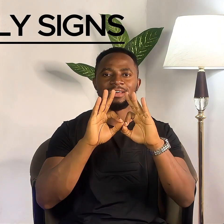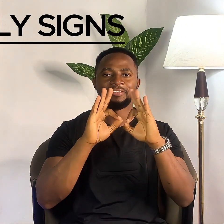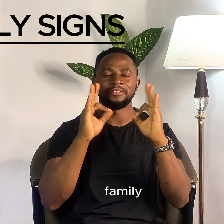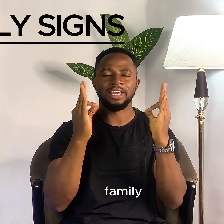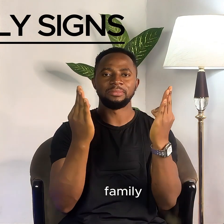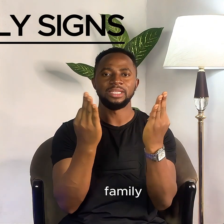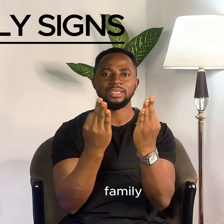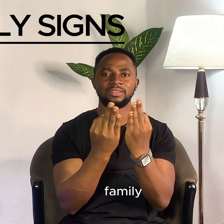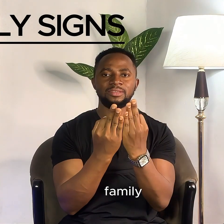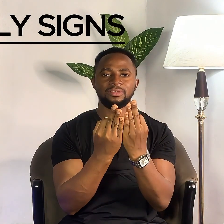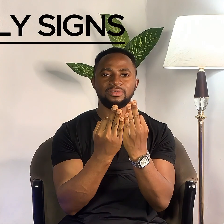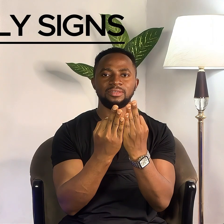Family